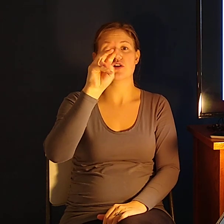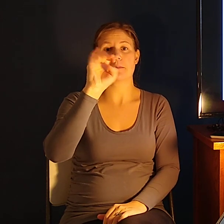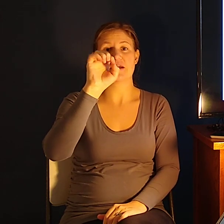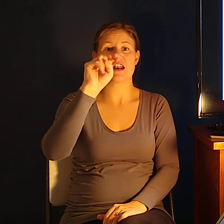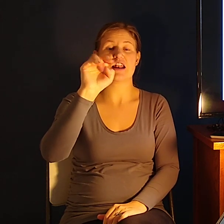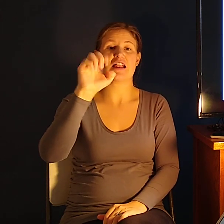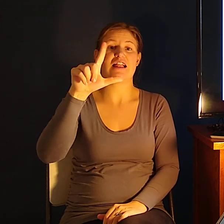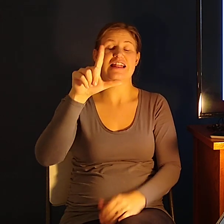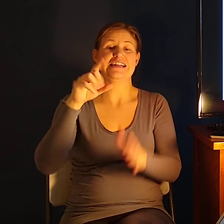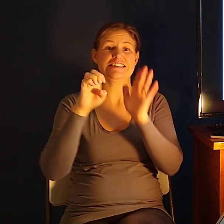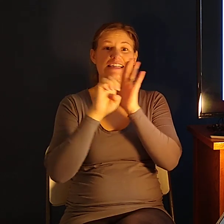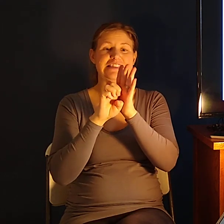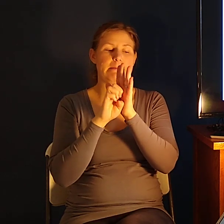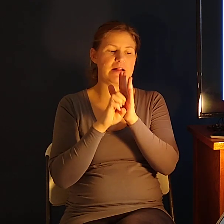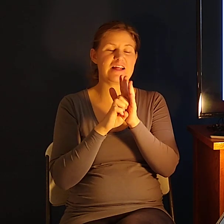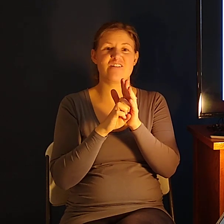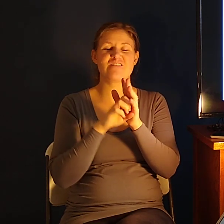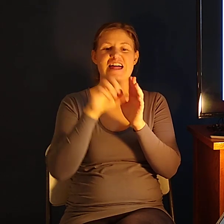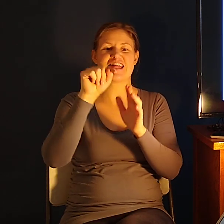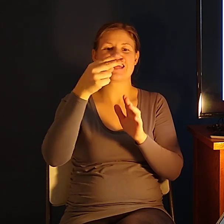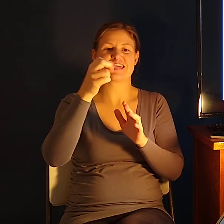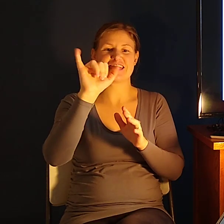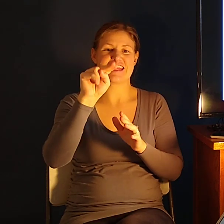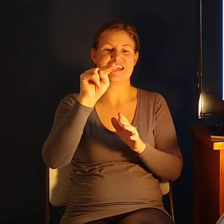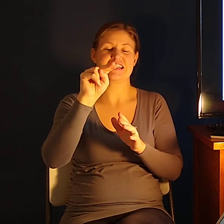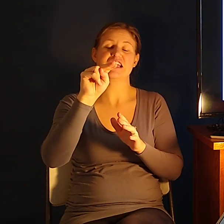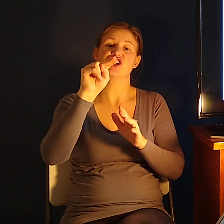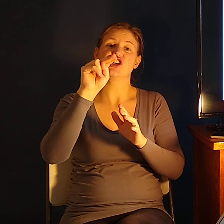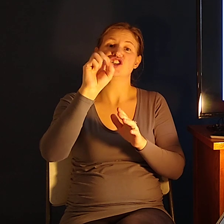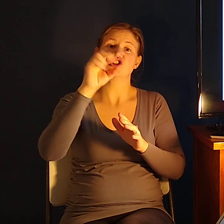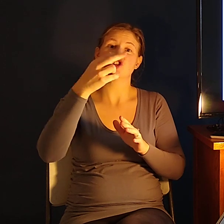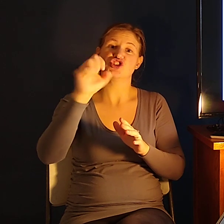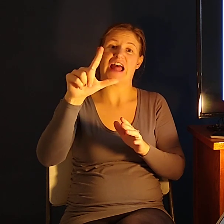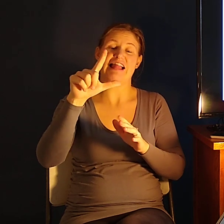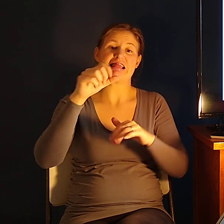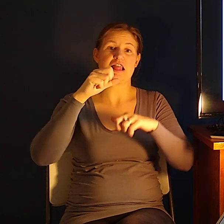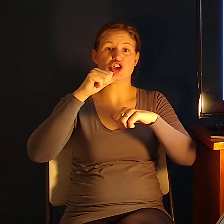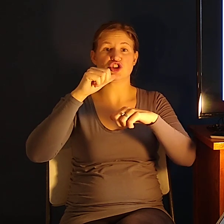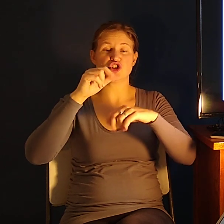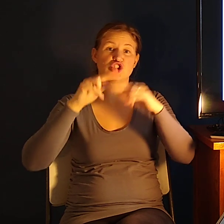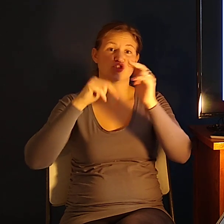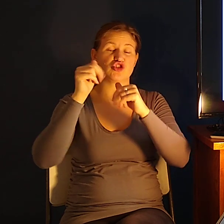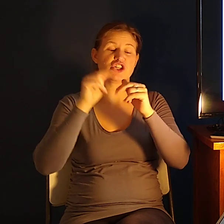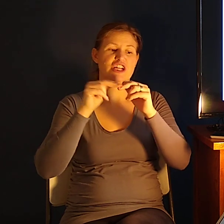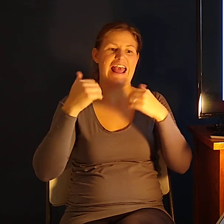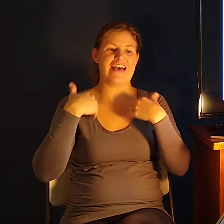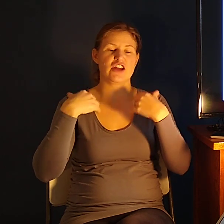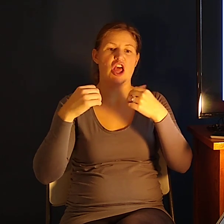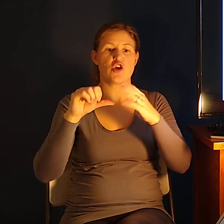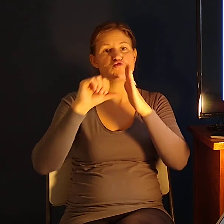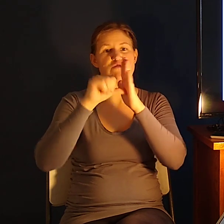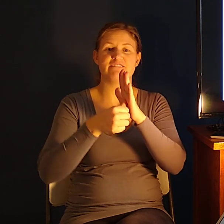of thin shell construction consisting of a reinforced concrete shell that is supported at